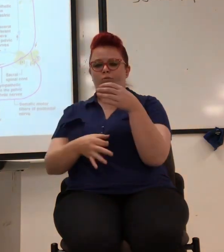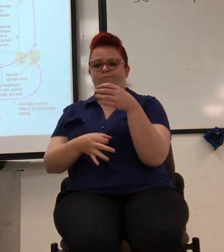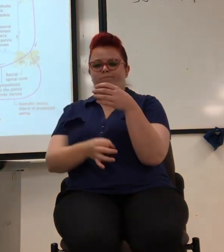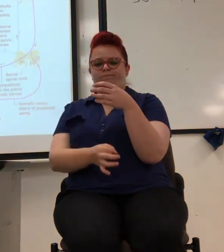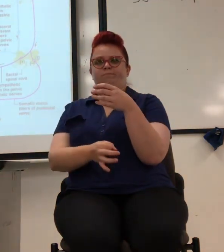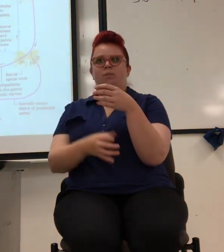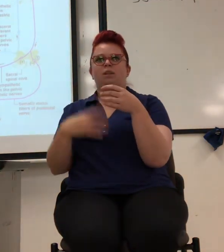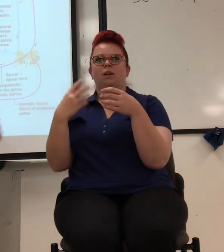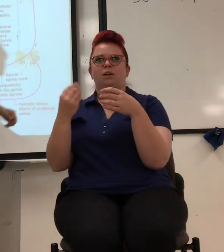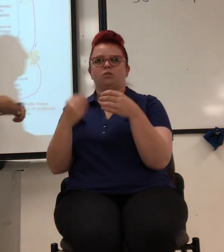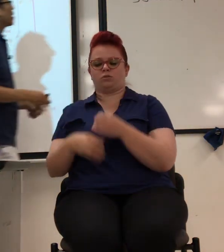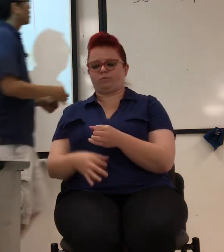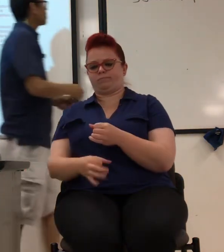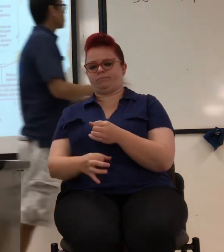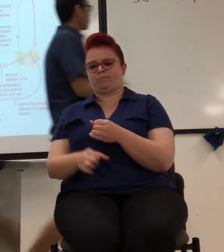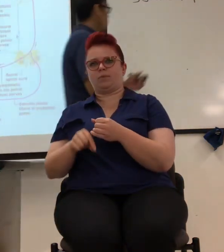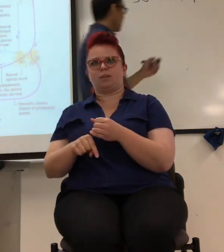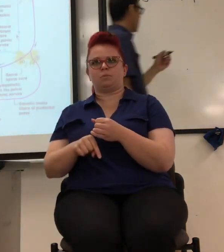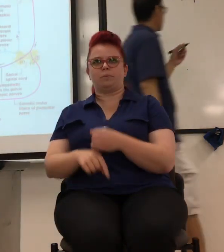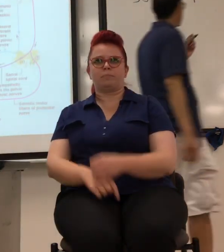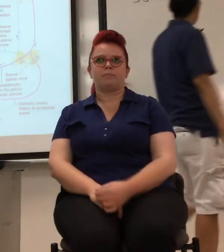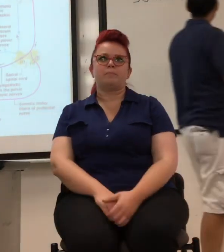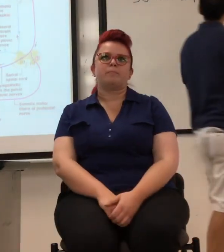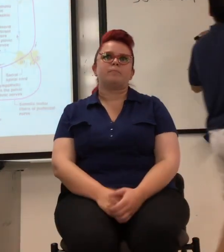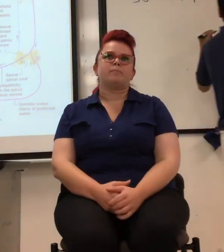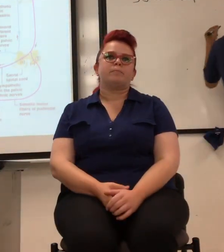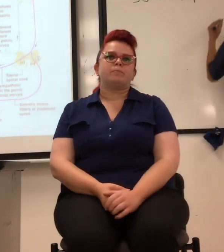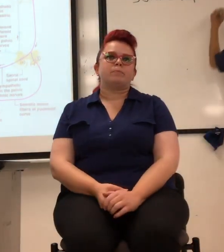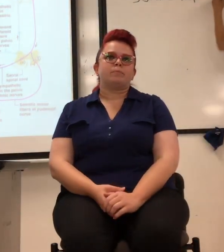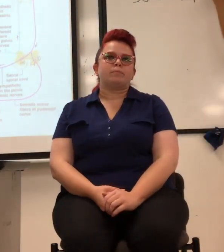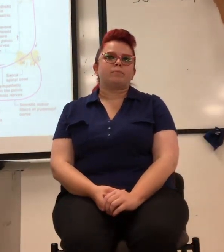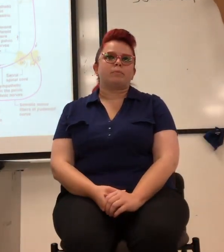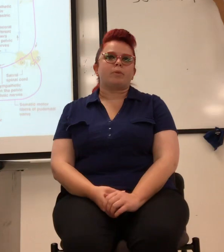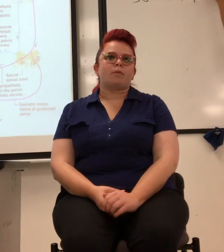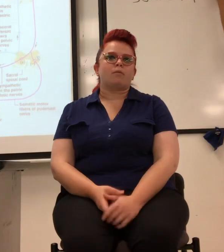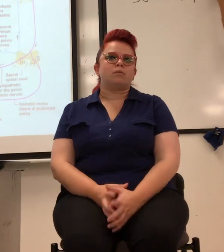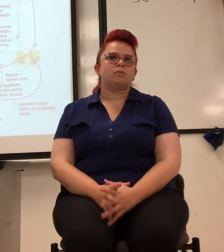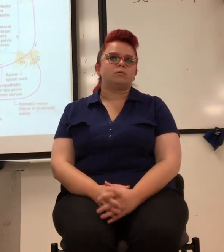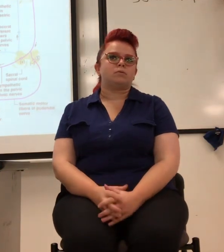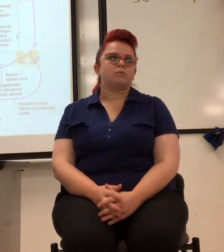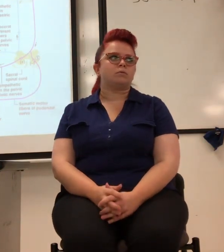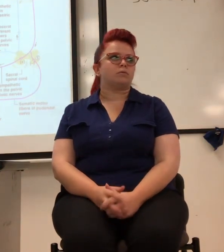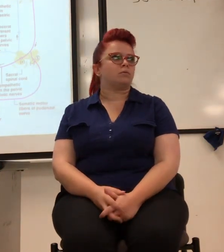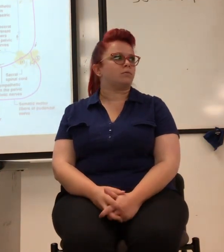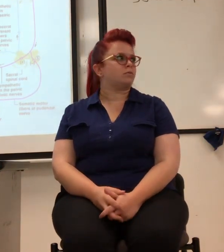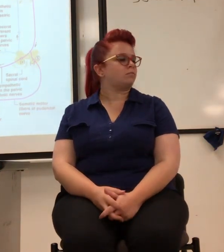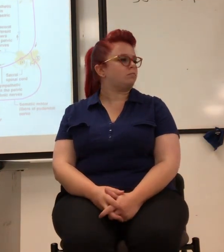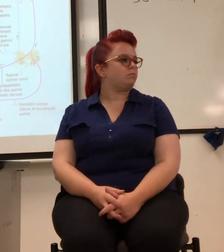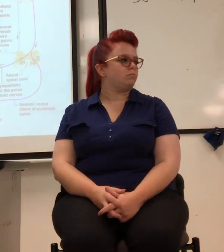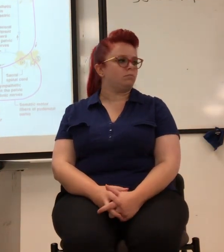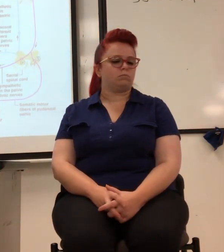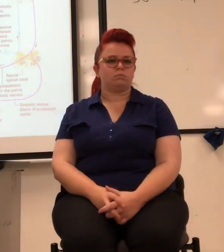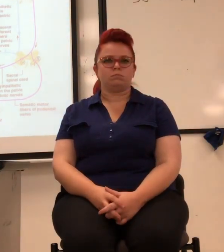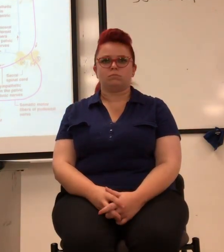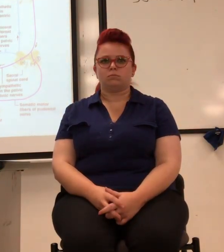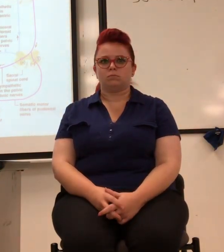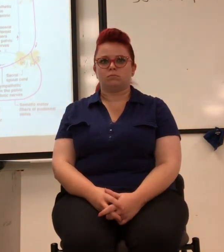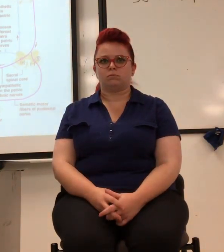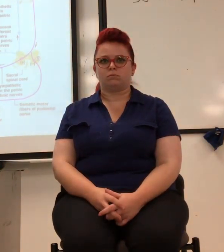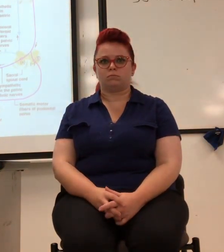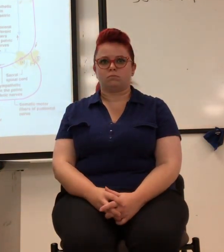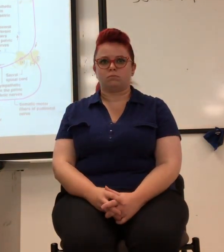I want to talk about. We call it a somatic loop because it uses pudendal nerve. Here's the loop right there. So